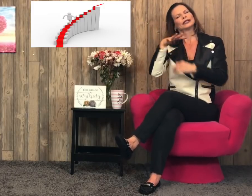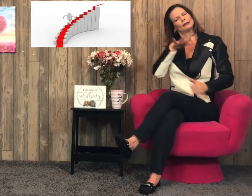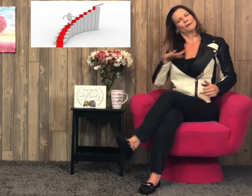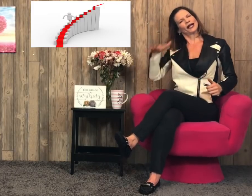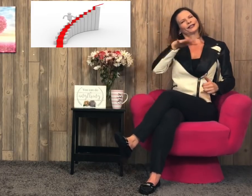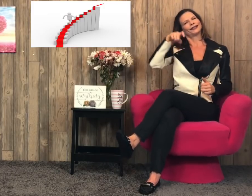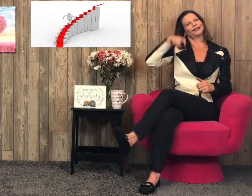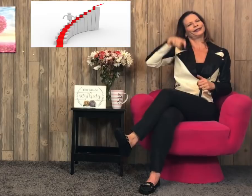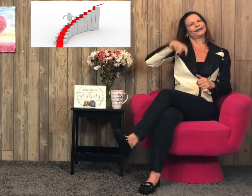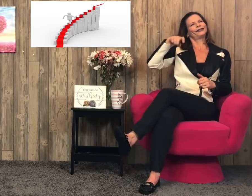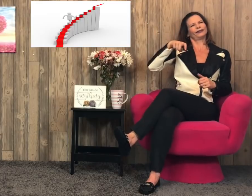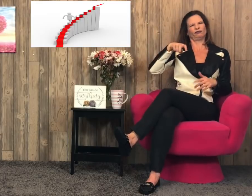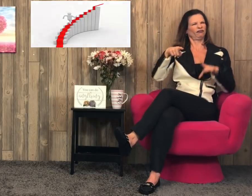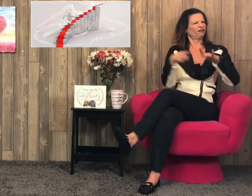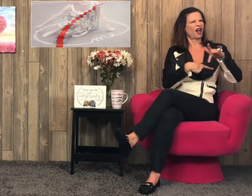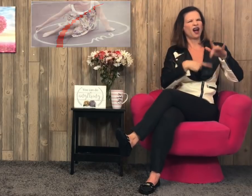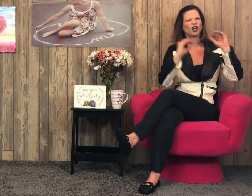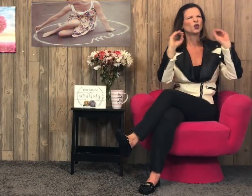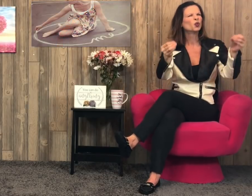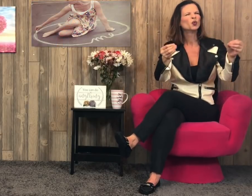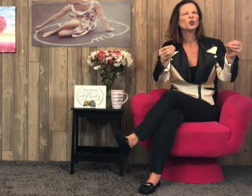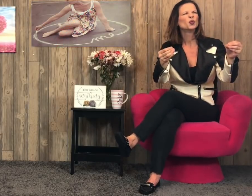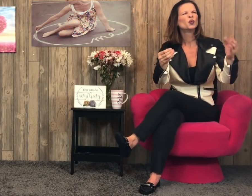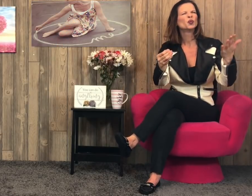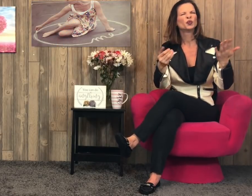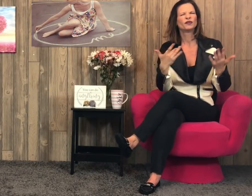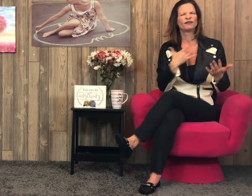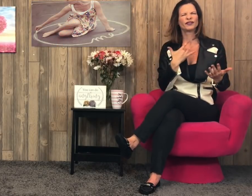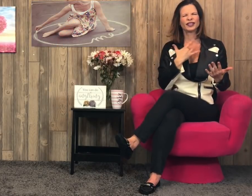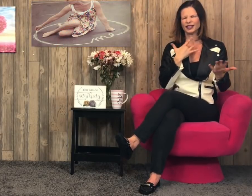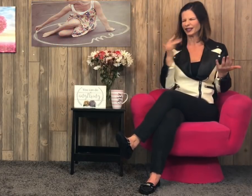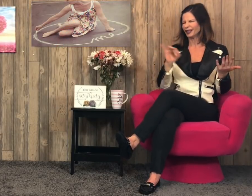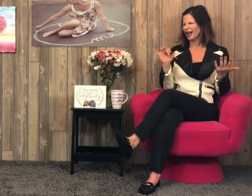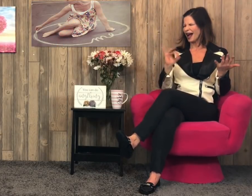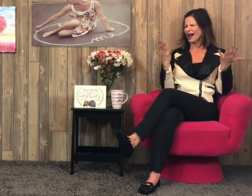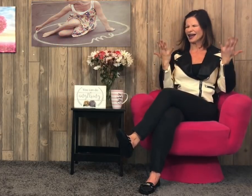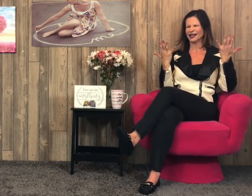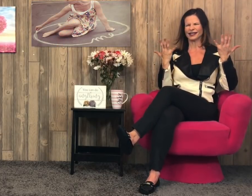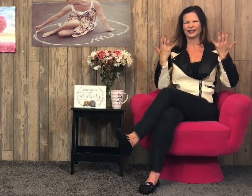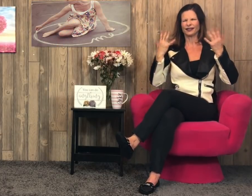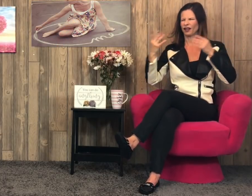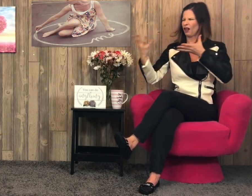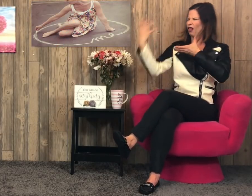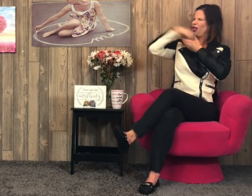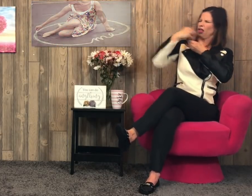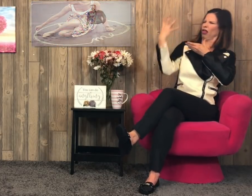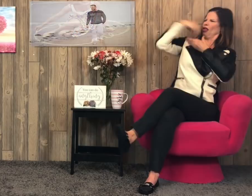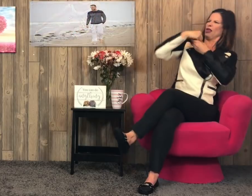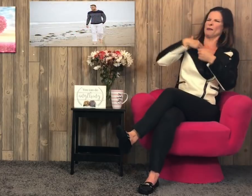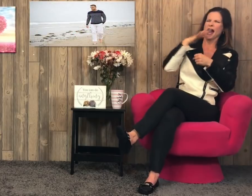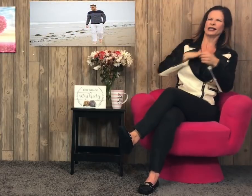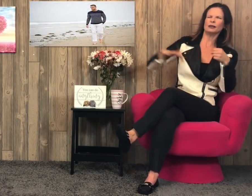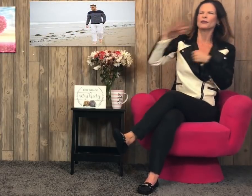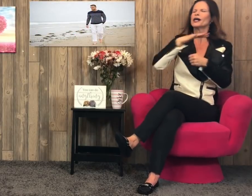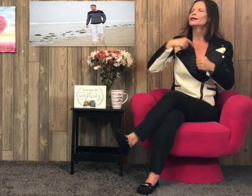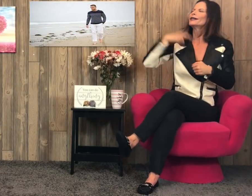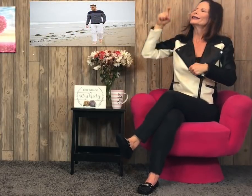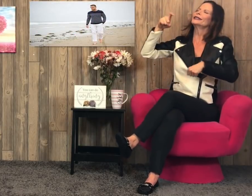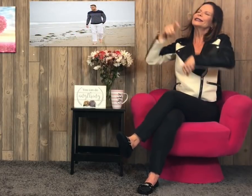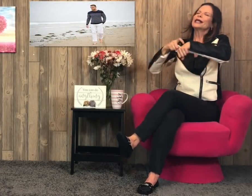Some feel like they're lacking in individual growth and having the space they need so desperately. They feel like Sometimes their partners